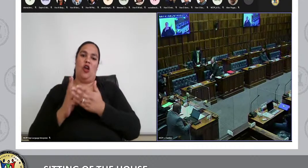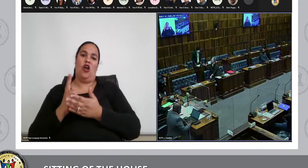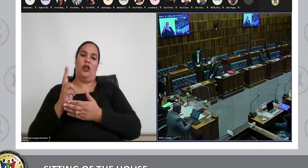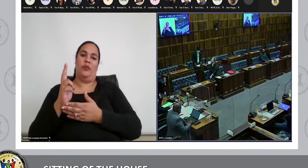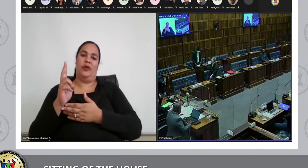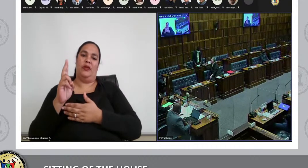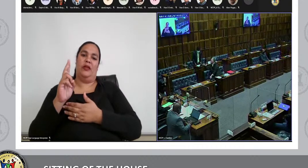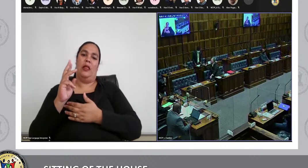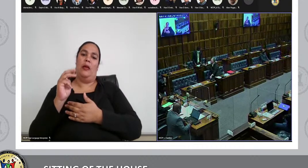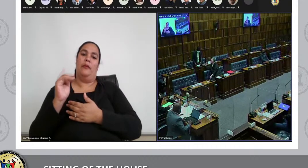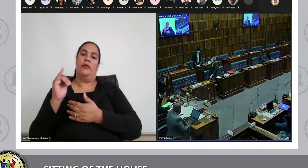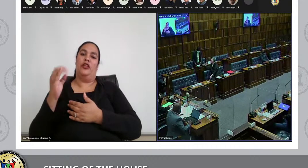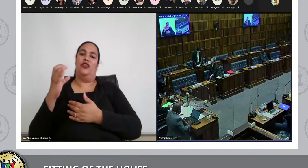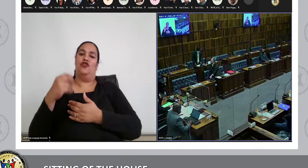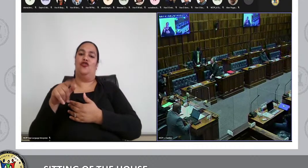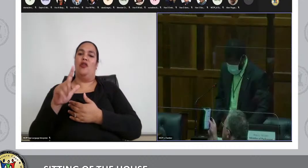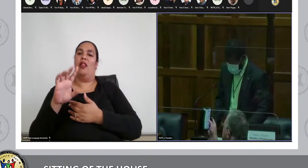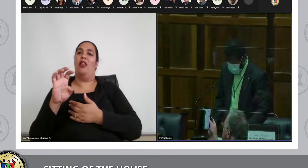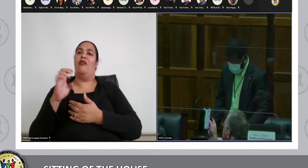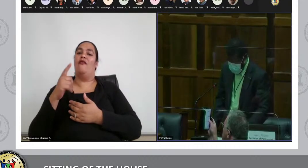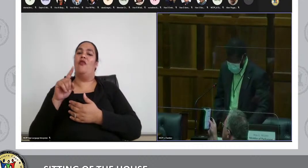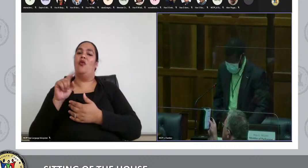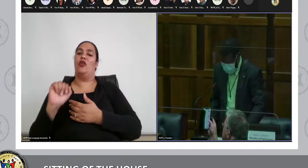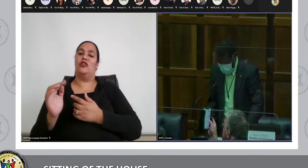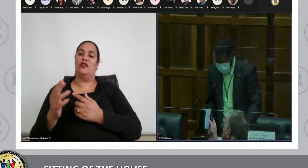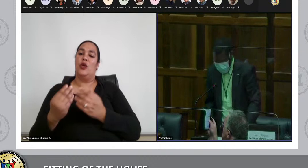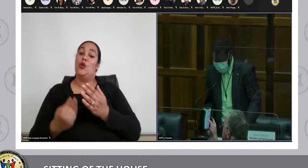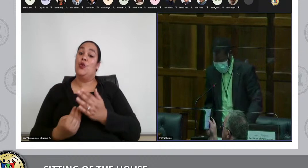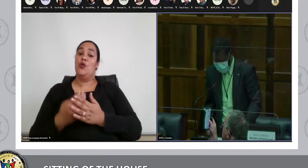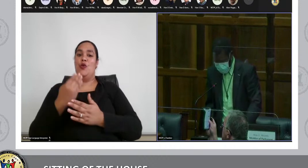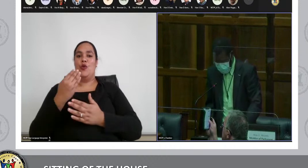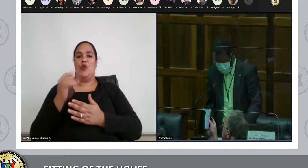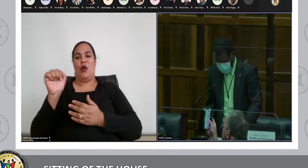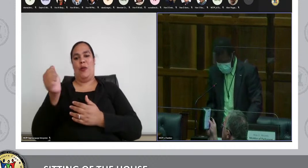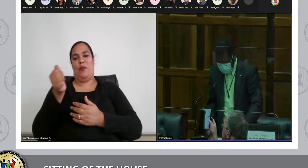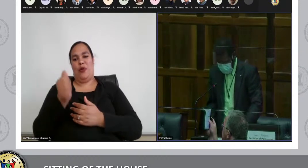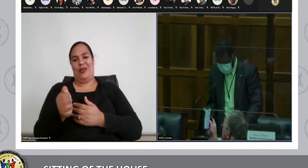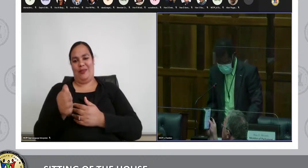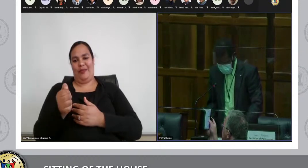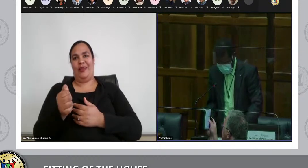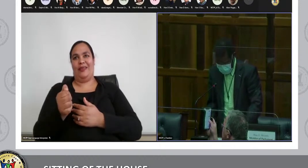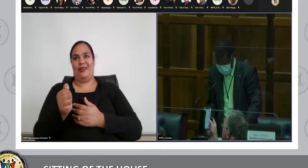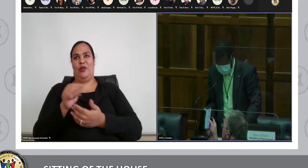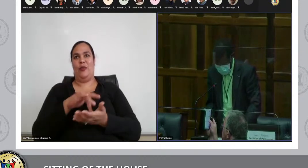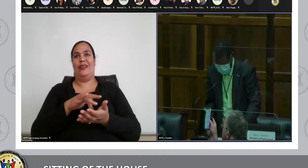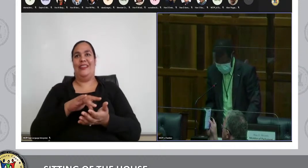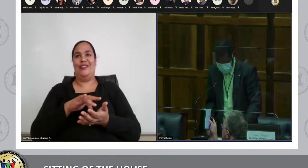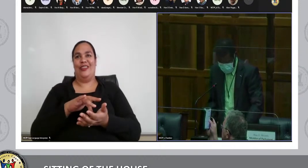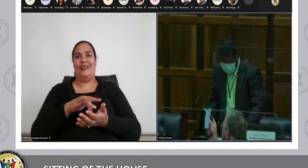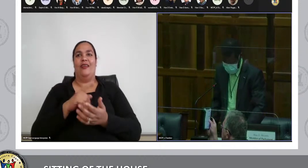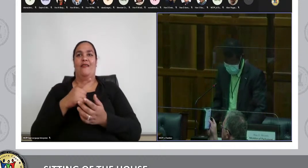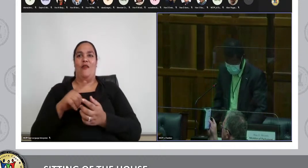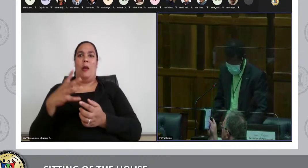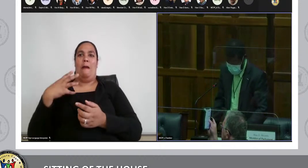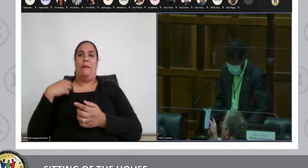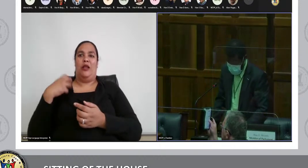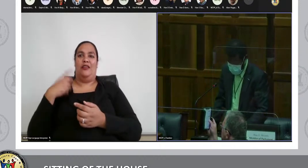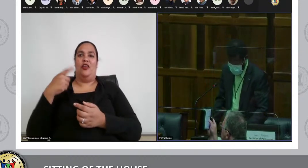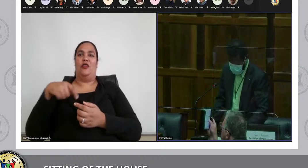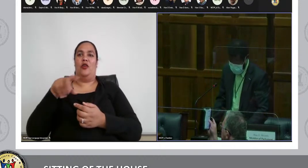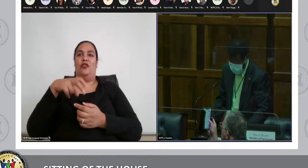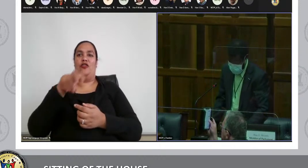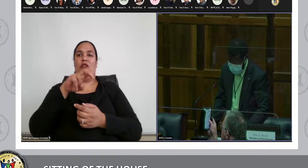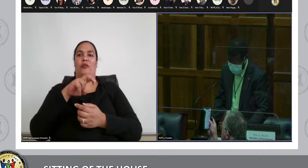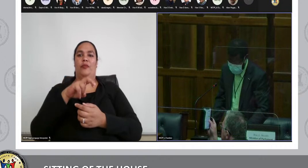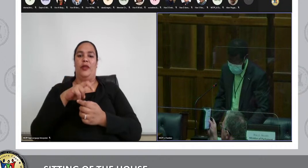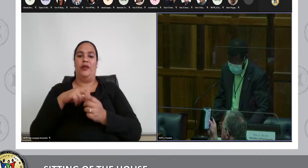Mitchell on his new appointment to the position of being the Minister of Transport and Public